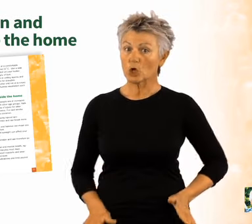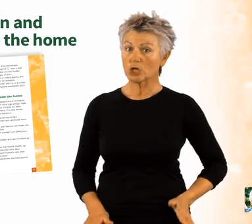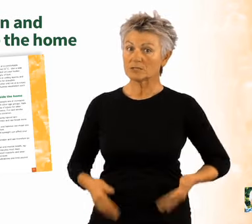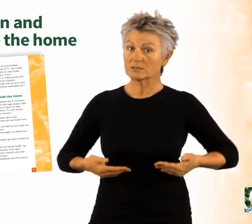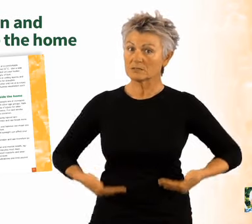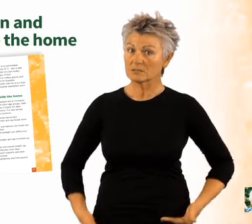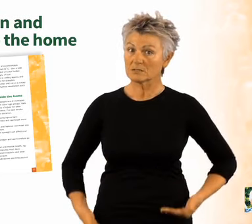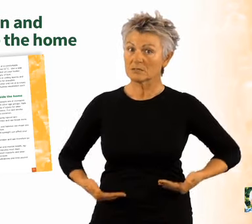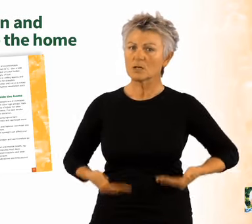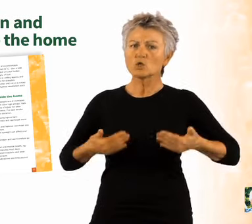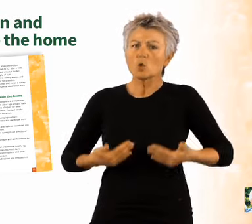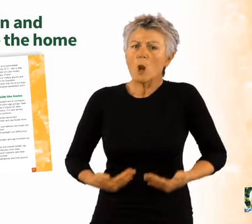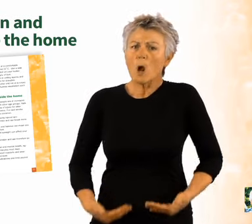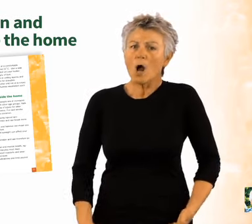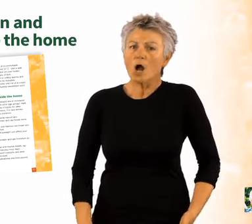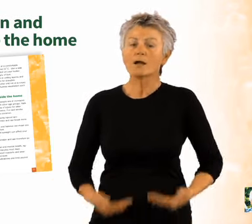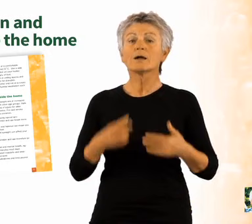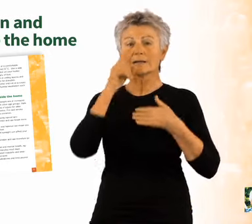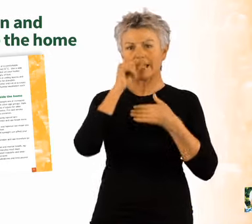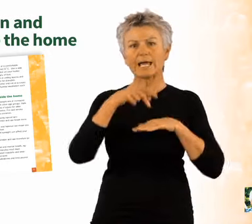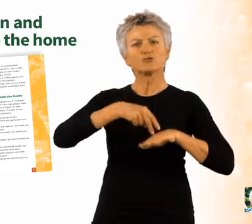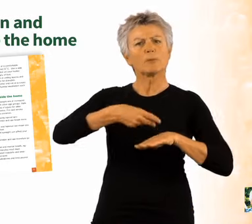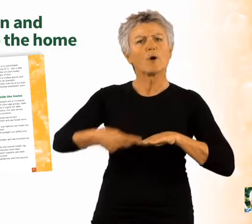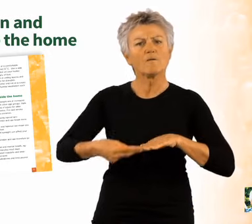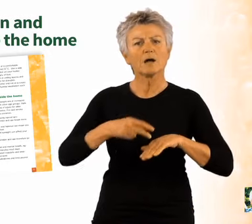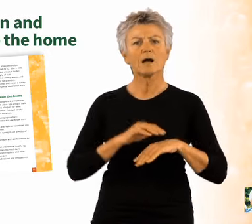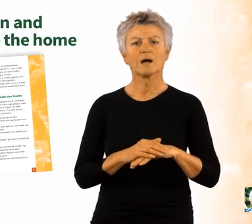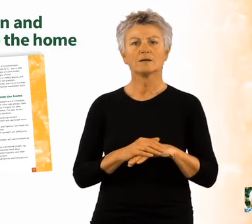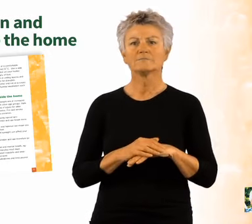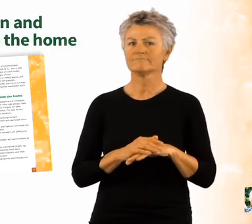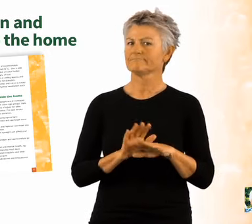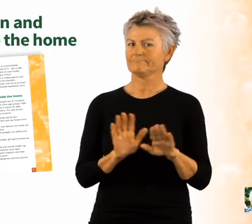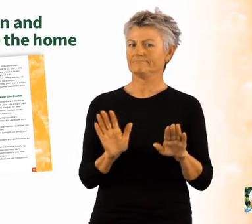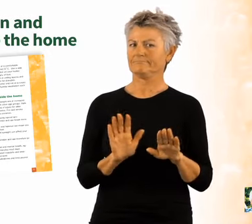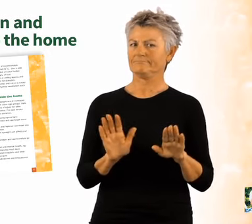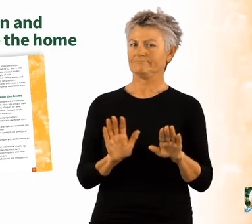Avoid long, loose sleeves or skirts that can cause you to trip.